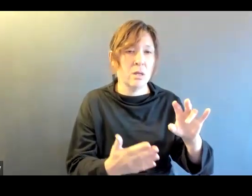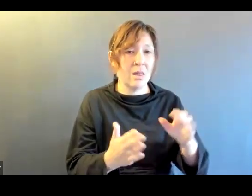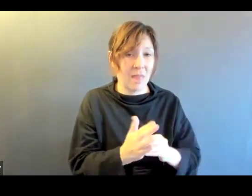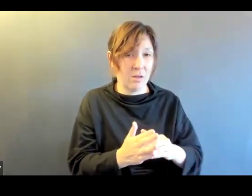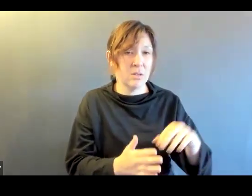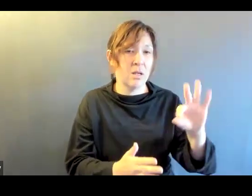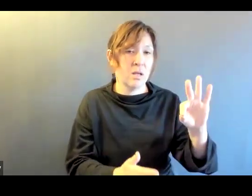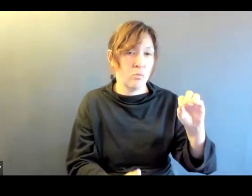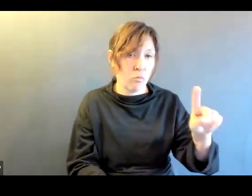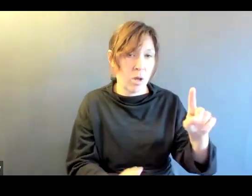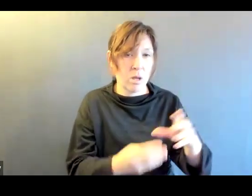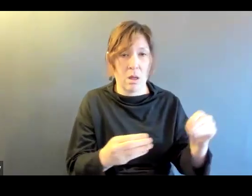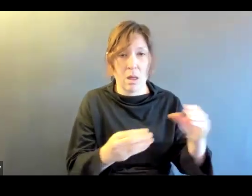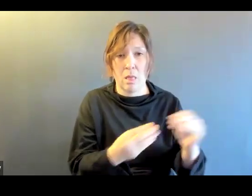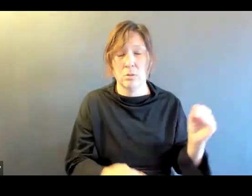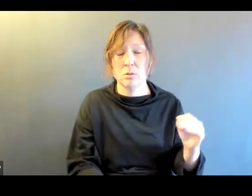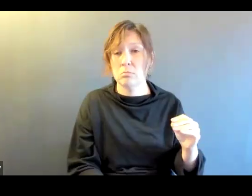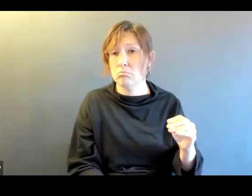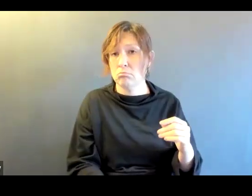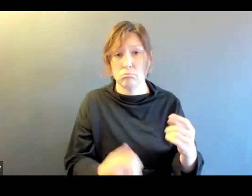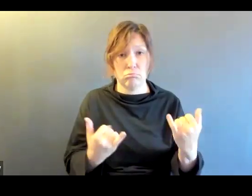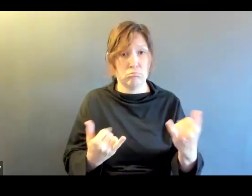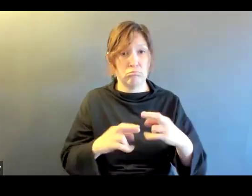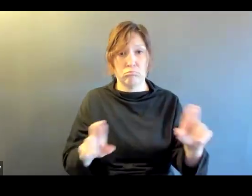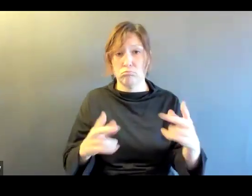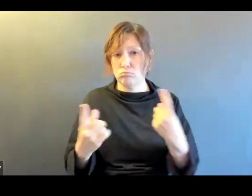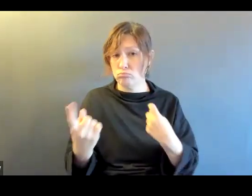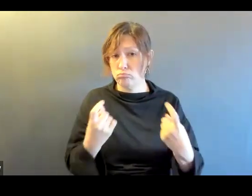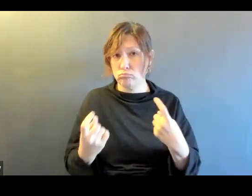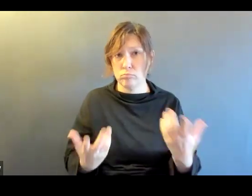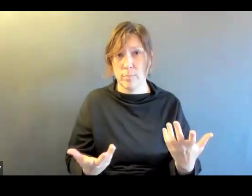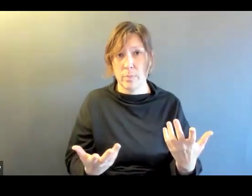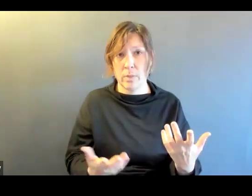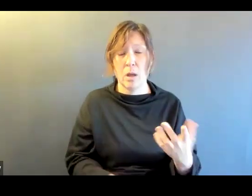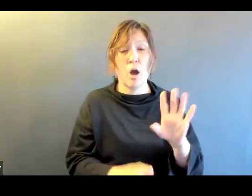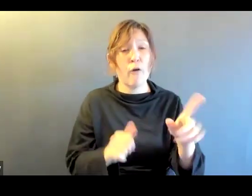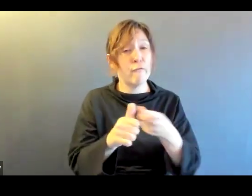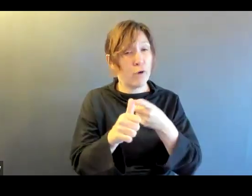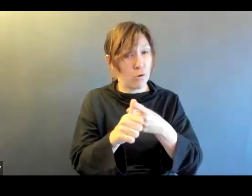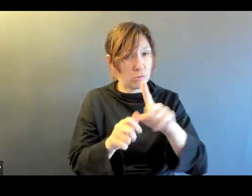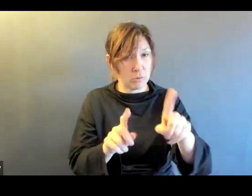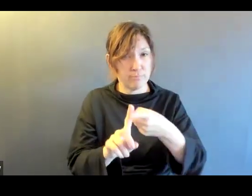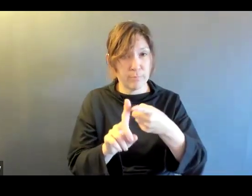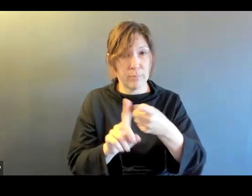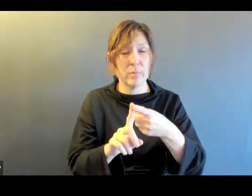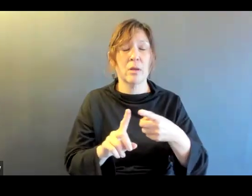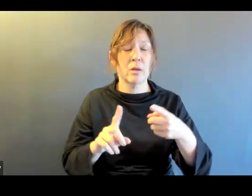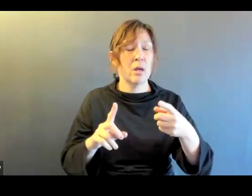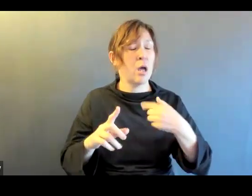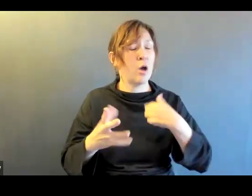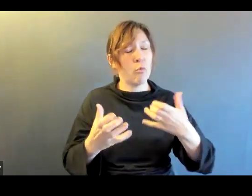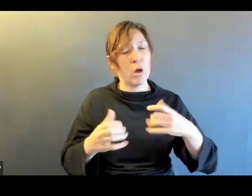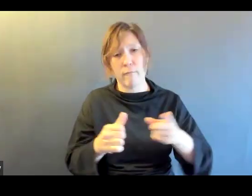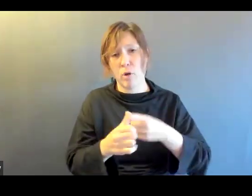$1,307,901. I'm happy to answer any questions that you may have, but before I do so, I just want to publicly thank